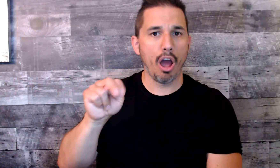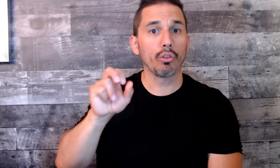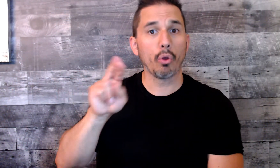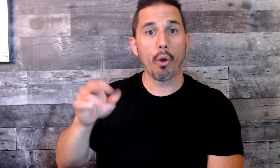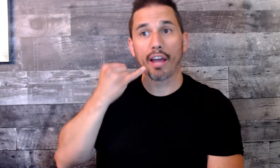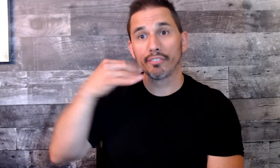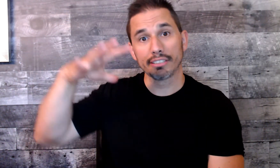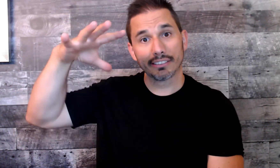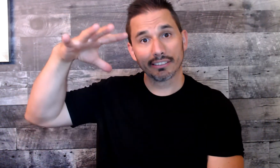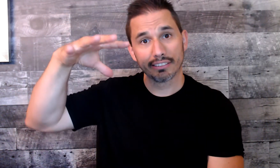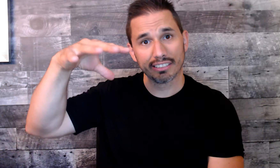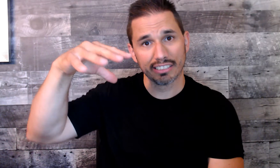is,